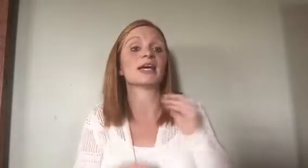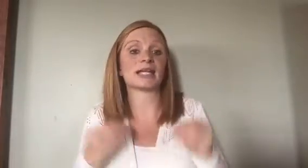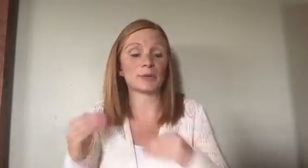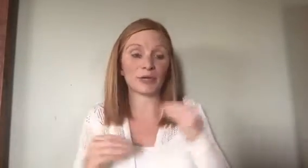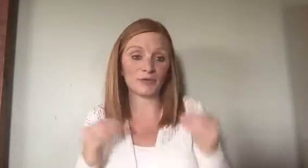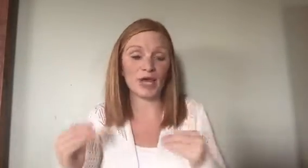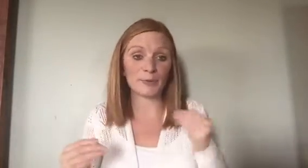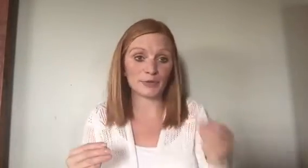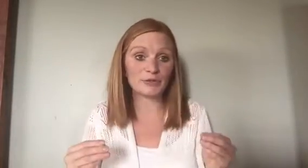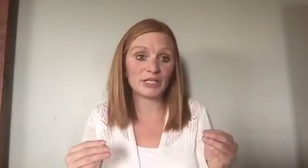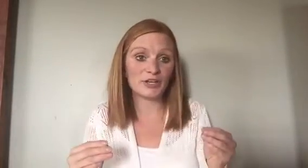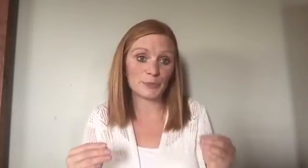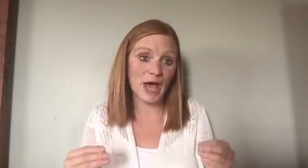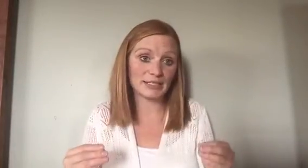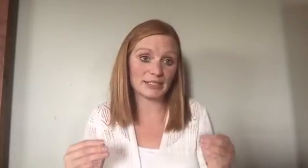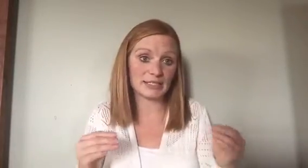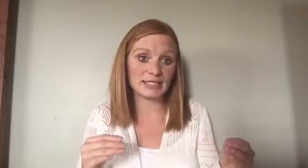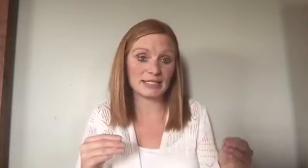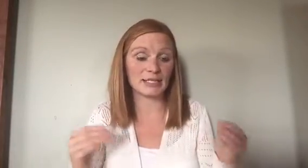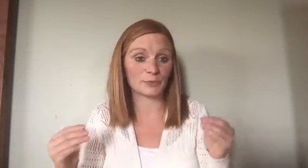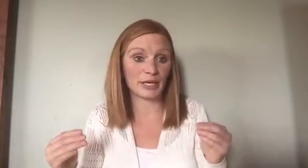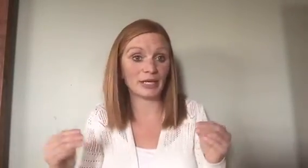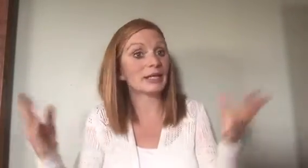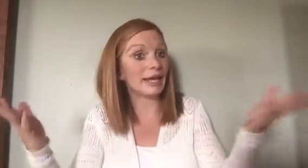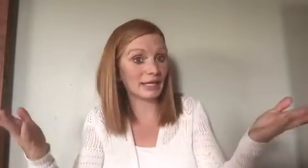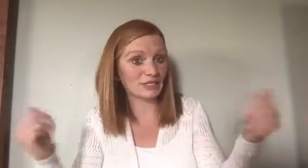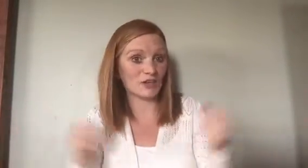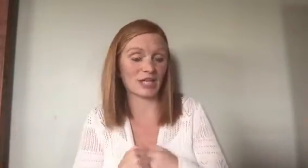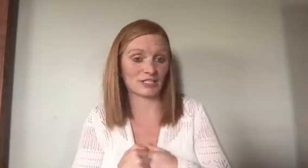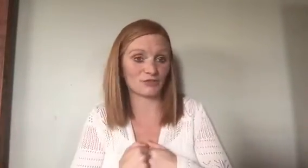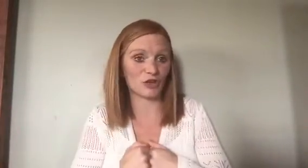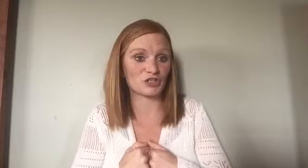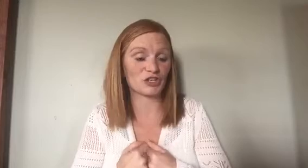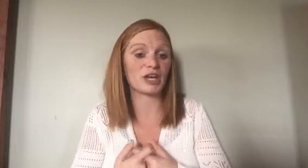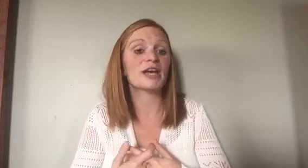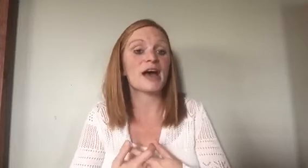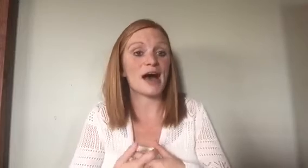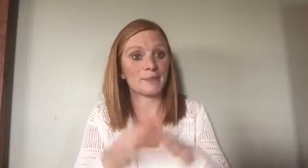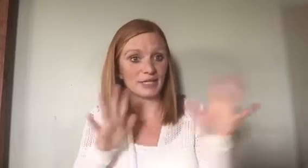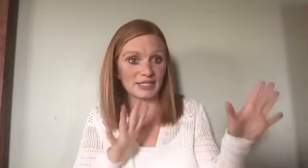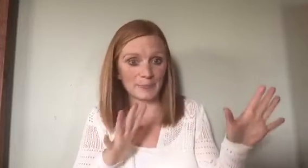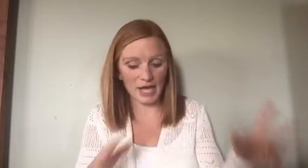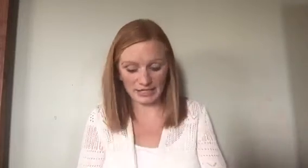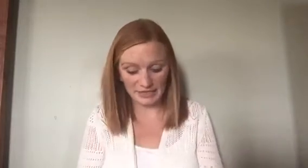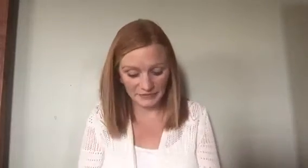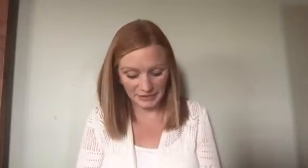And I will give you an opportunity to practice listing and ranking and contrastive structure in a separate activity.